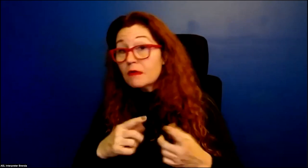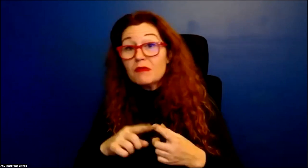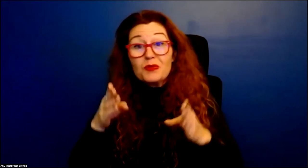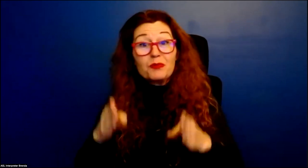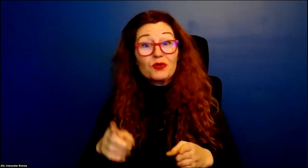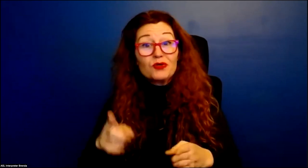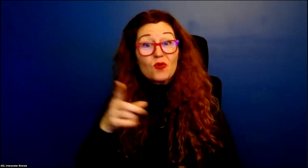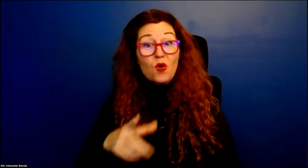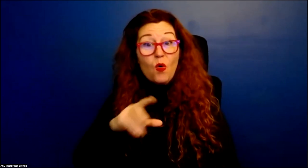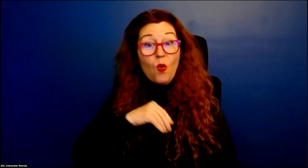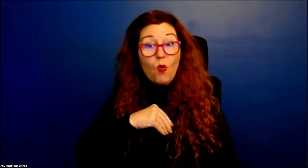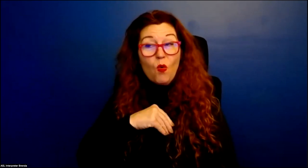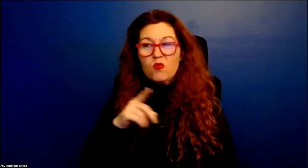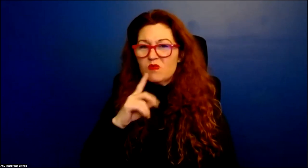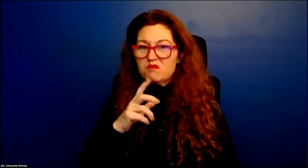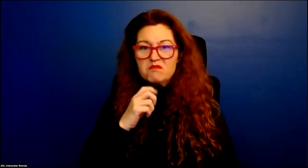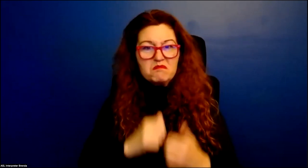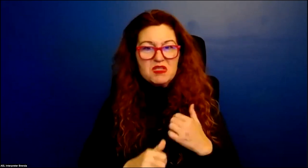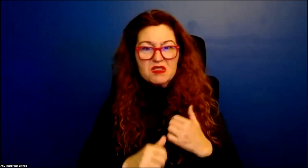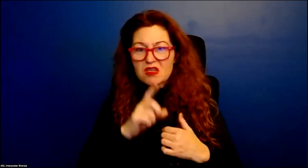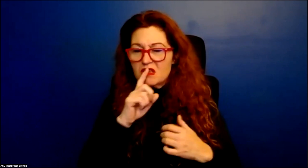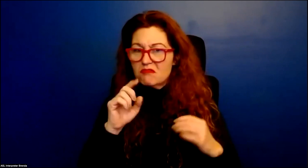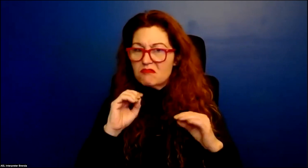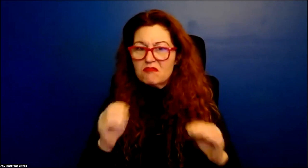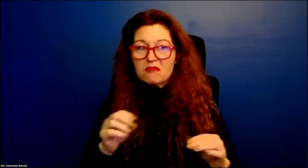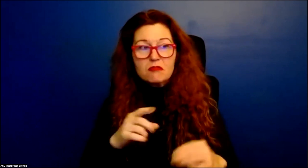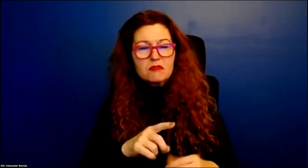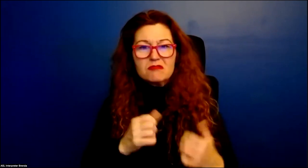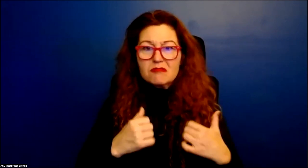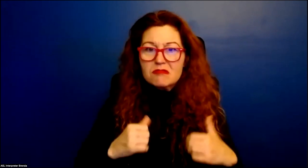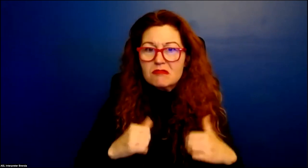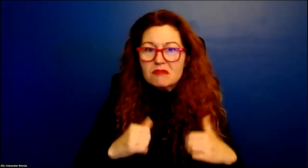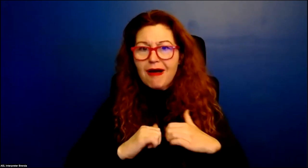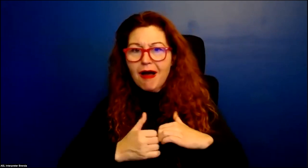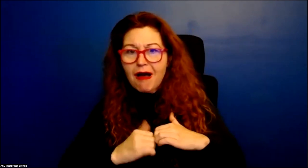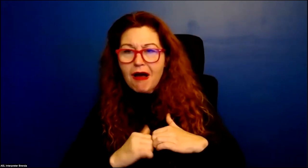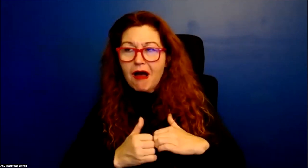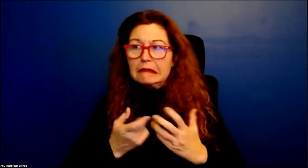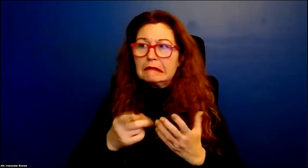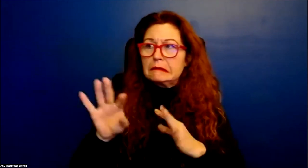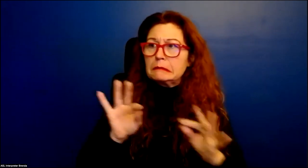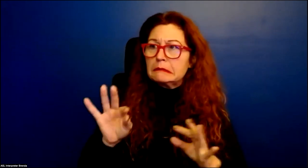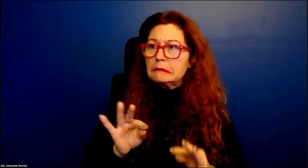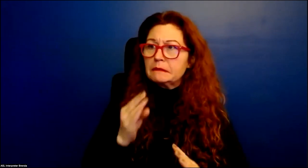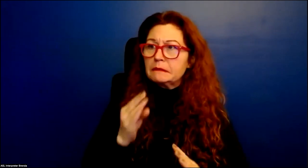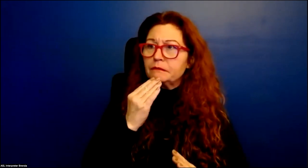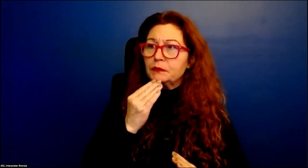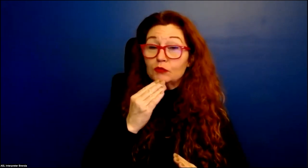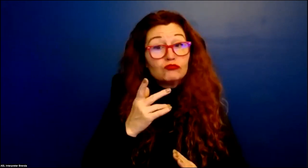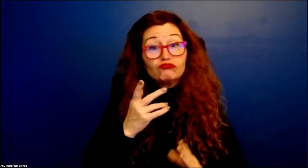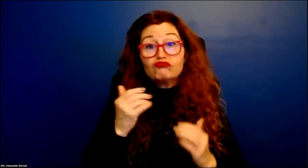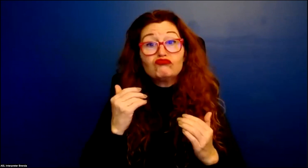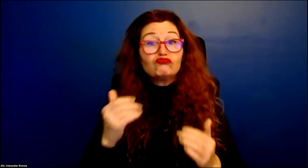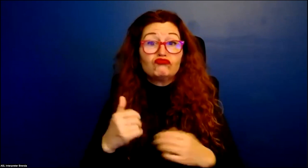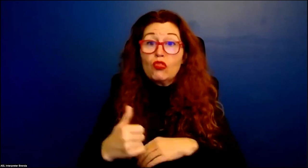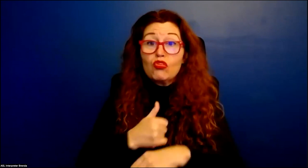her so poorly, that she tried to figure out what to do and then threatened to sue him. And then all of a